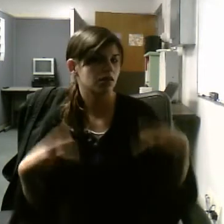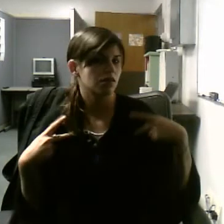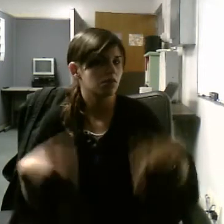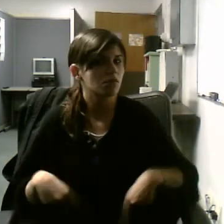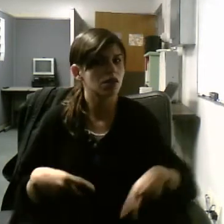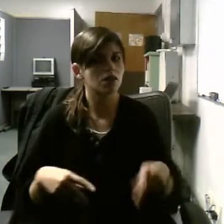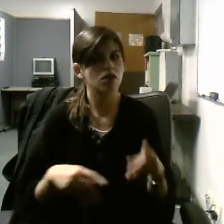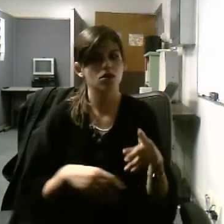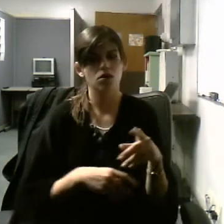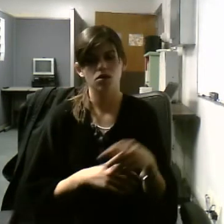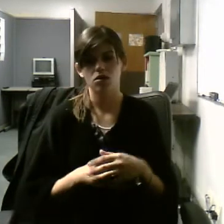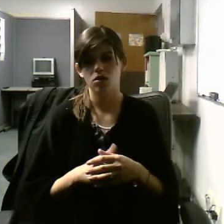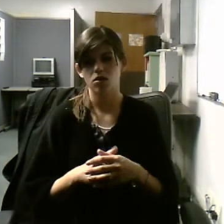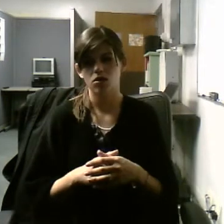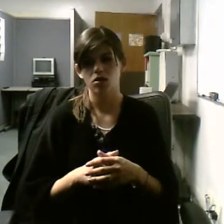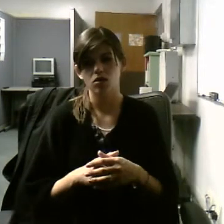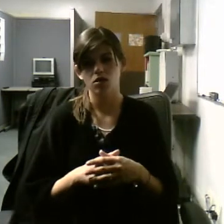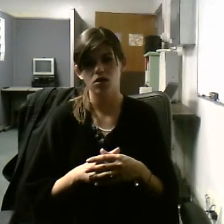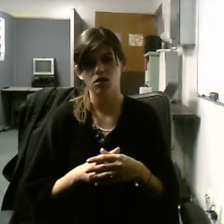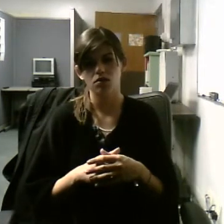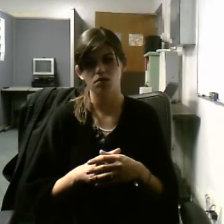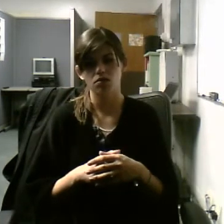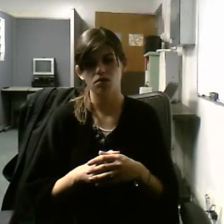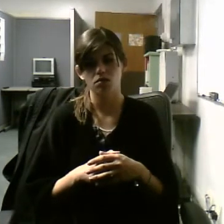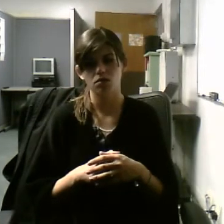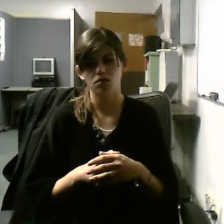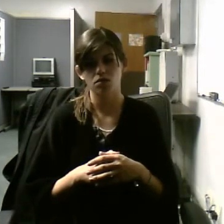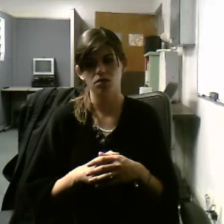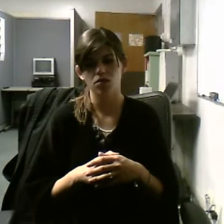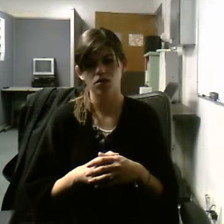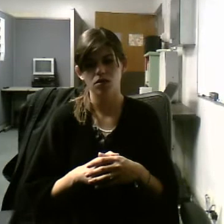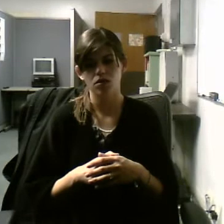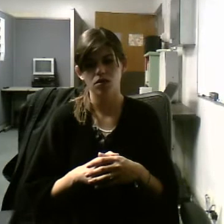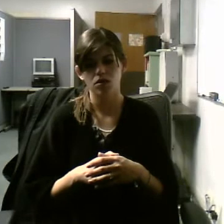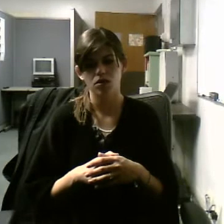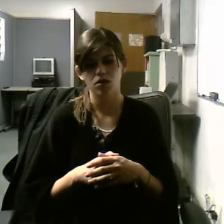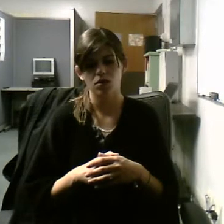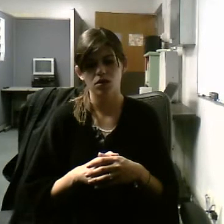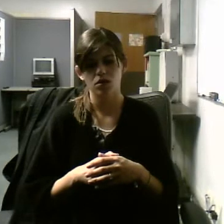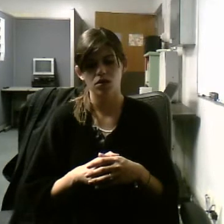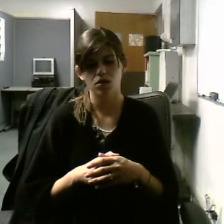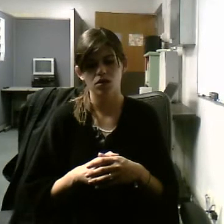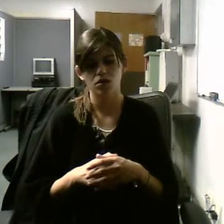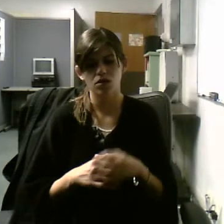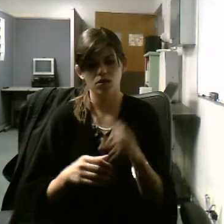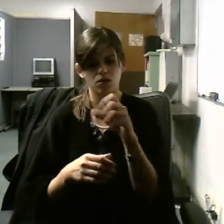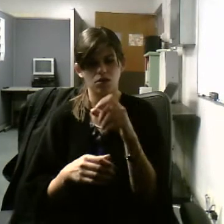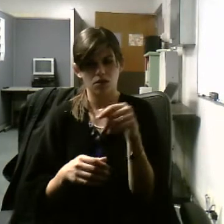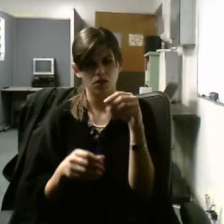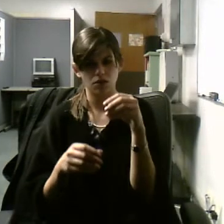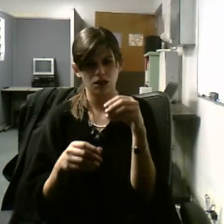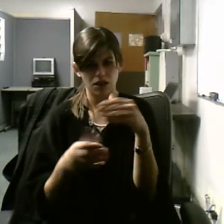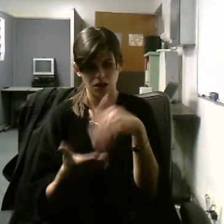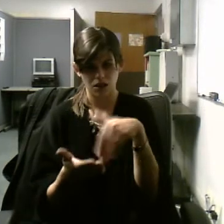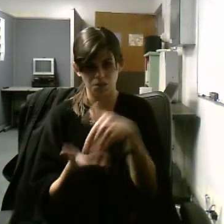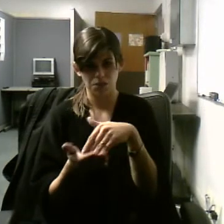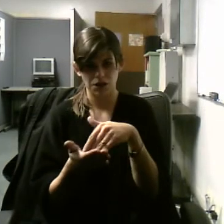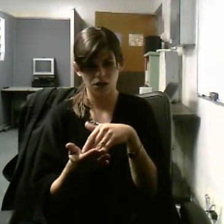in each layer, we look at whether the layer is more solid or liquid. And when we do that, we can actually divide Earth into